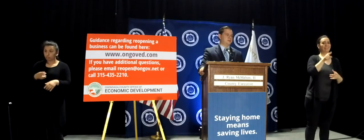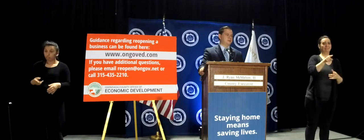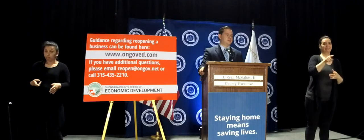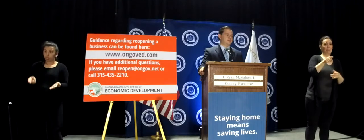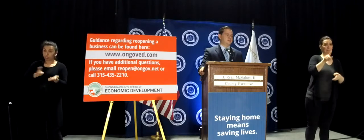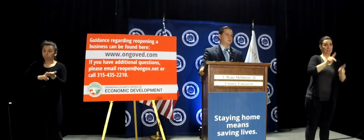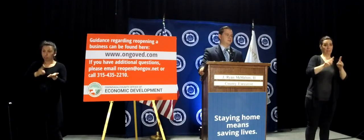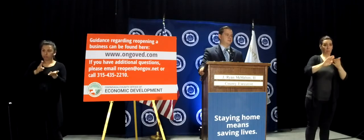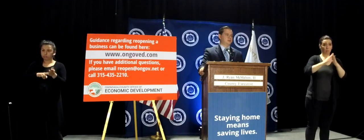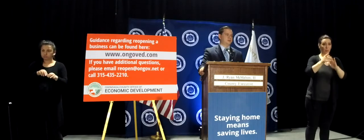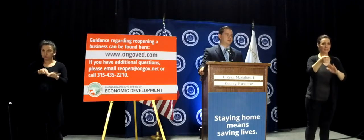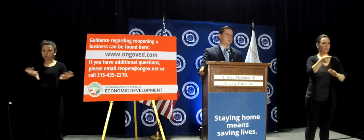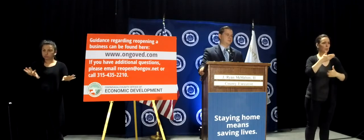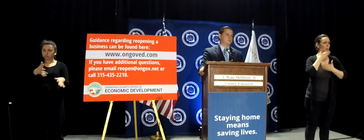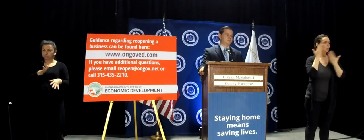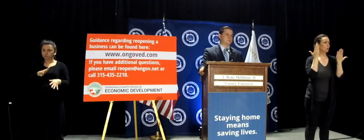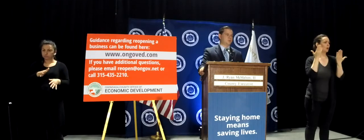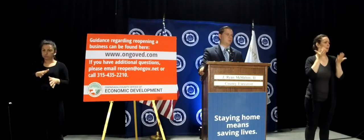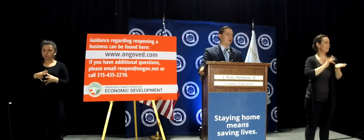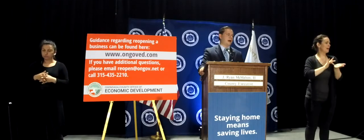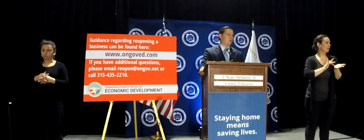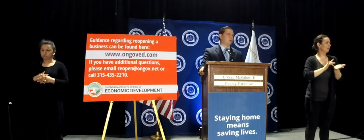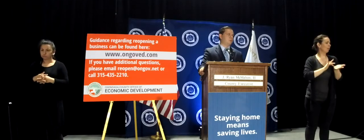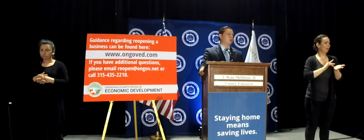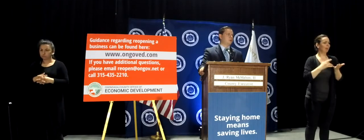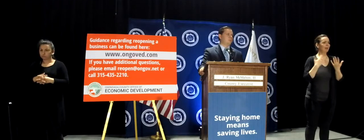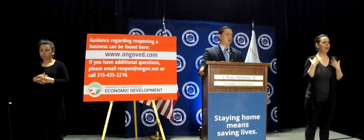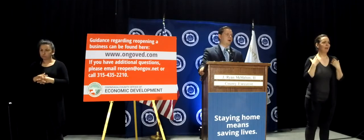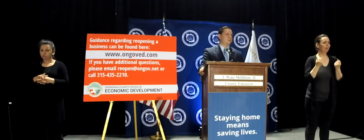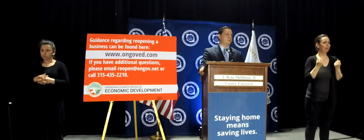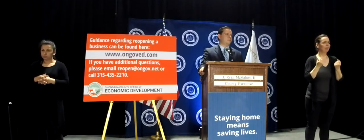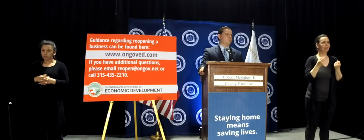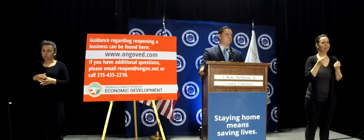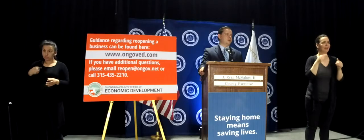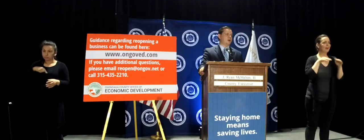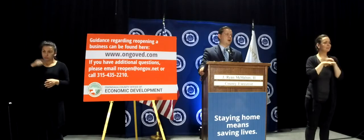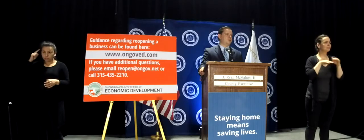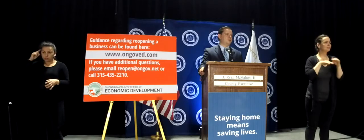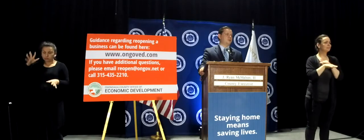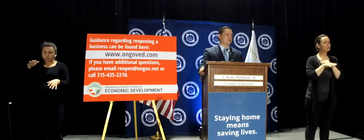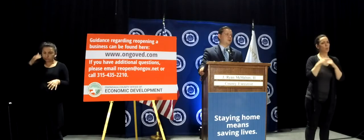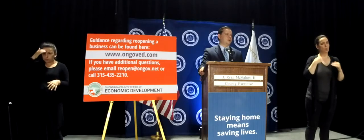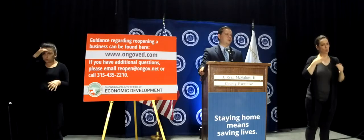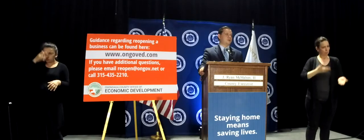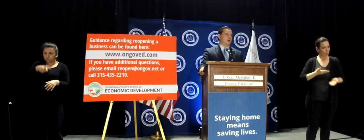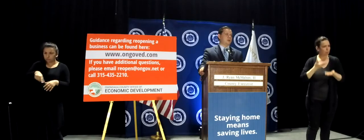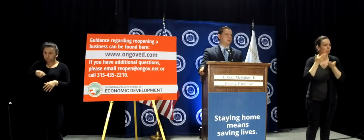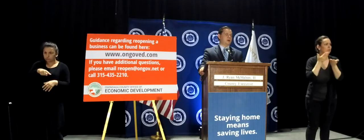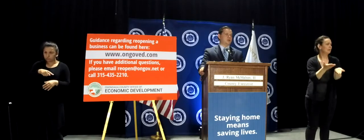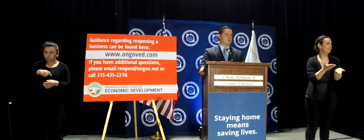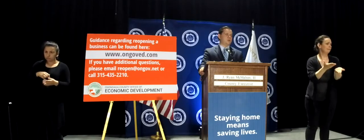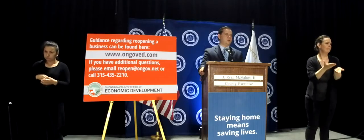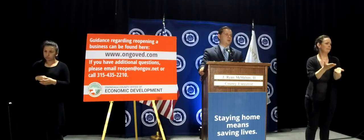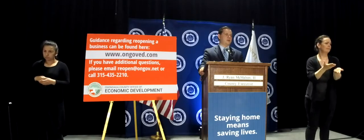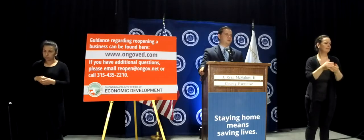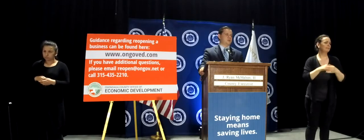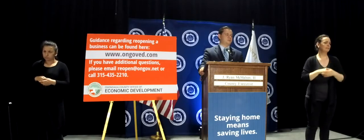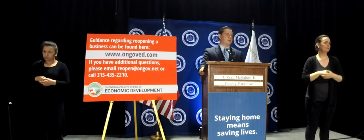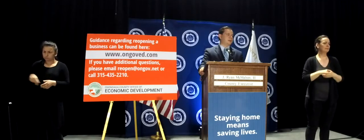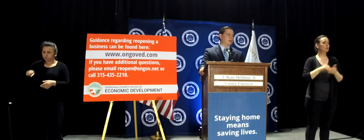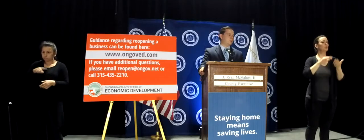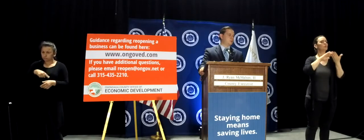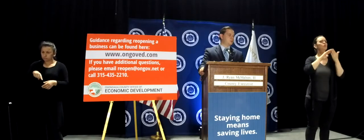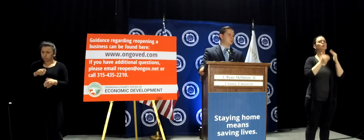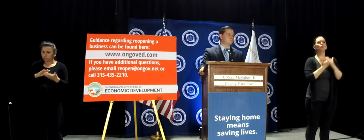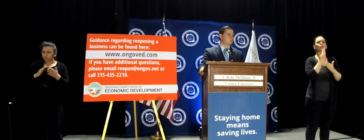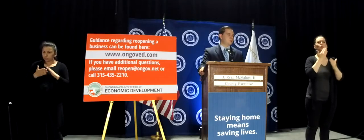that there's a problem. But because you're talking about a community that speaks